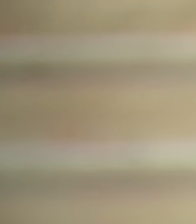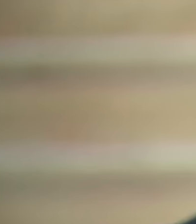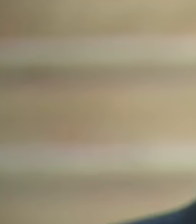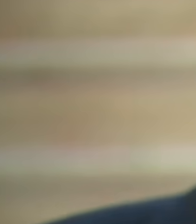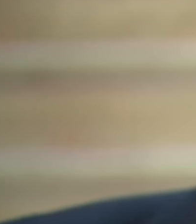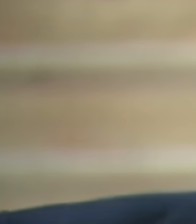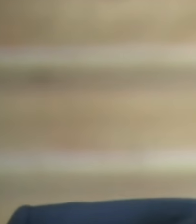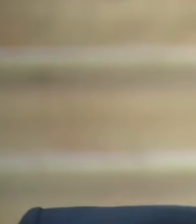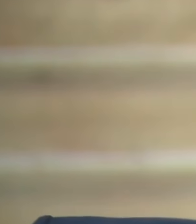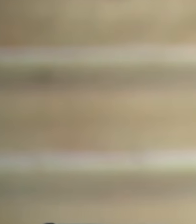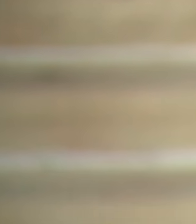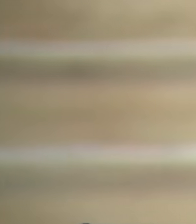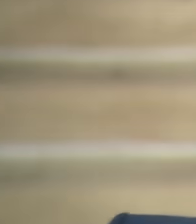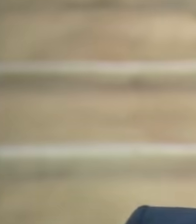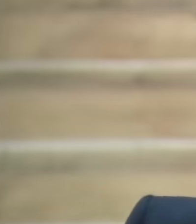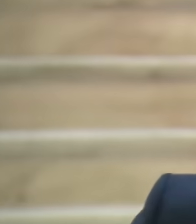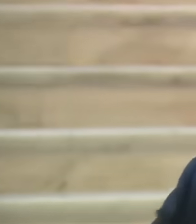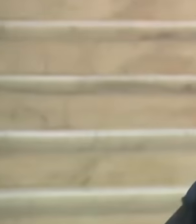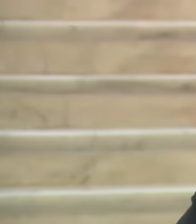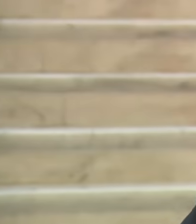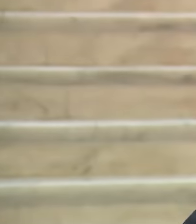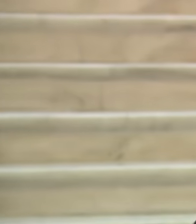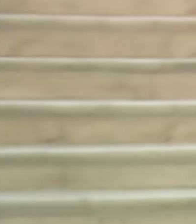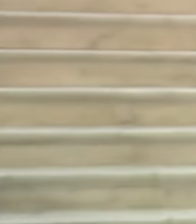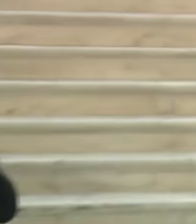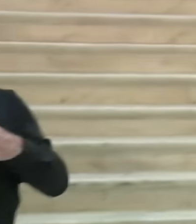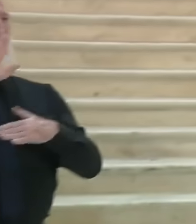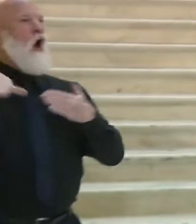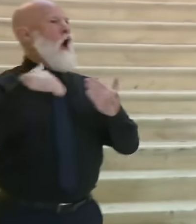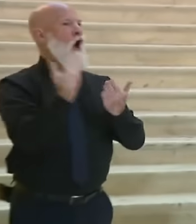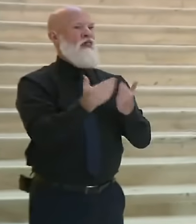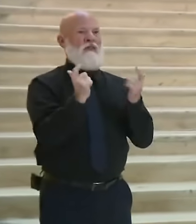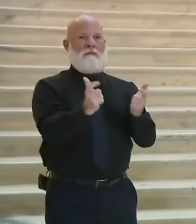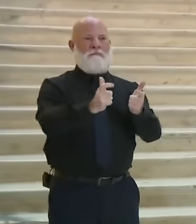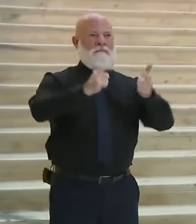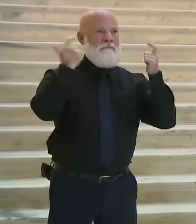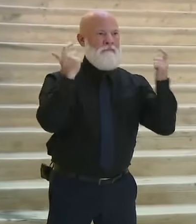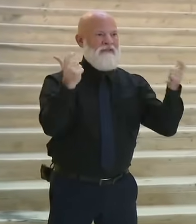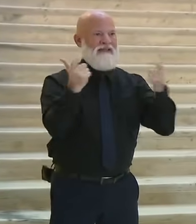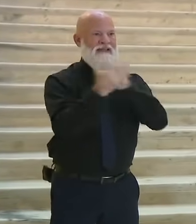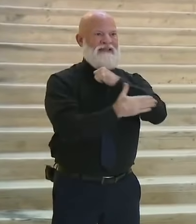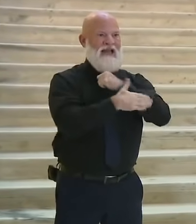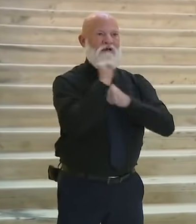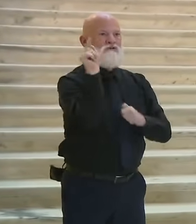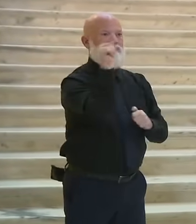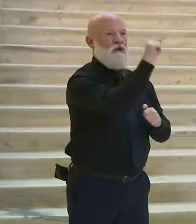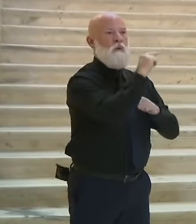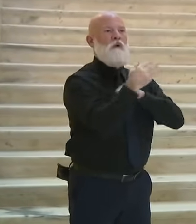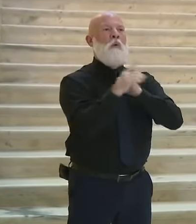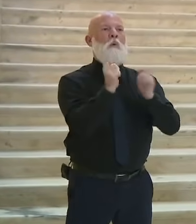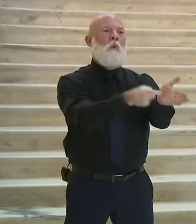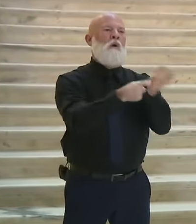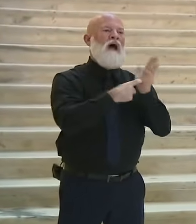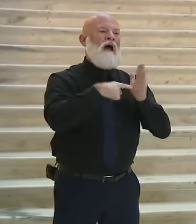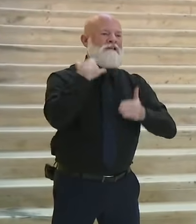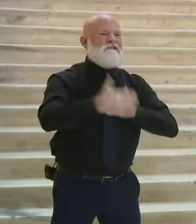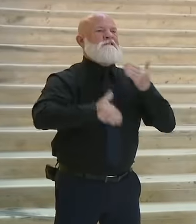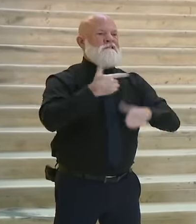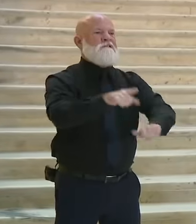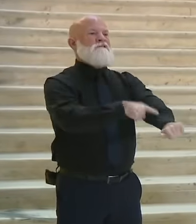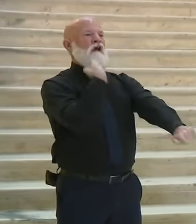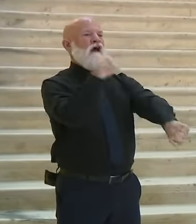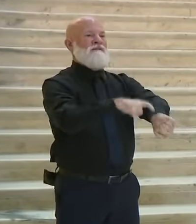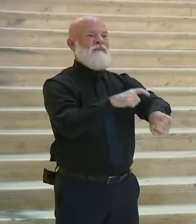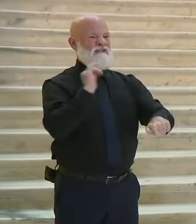ones, obviously, are the ones that take the longest or the biggest concern, potentially. So, as y'all heard earlier, there